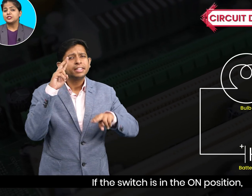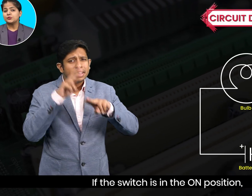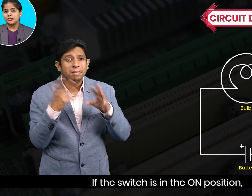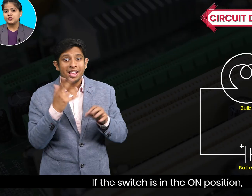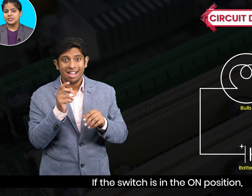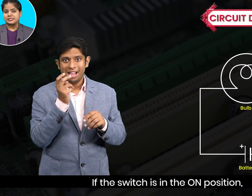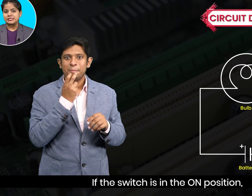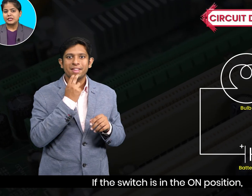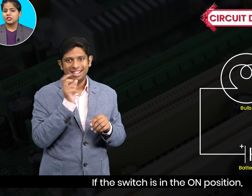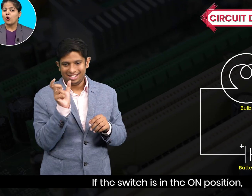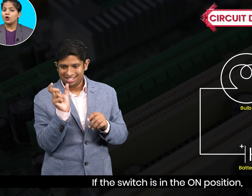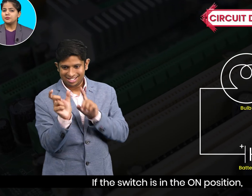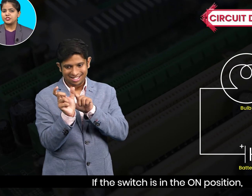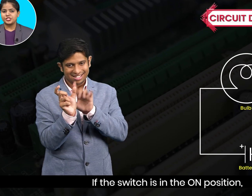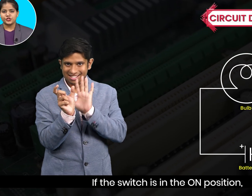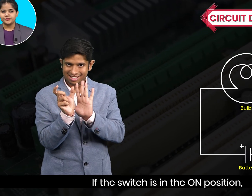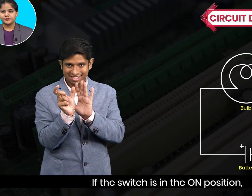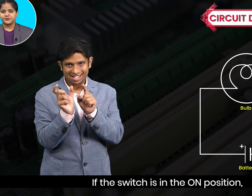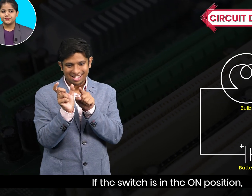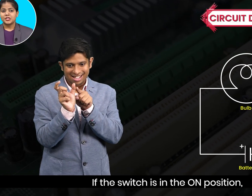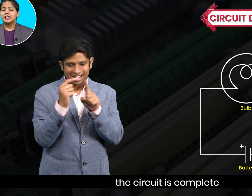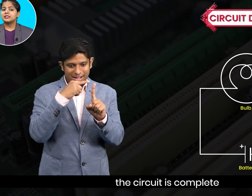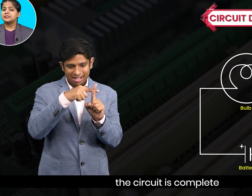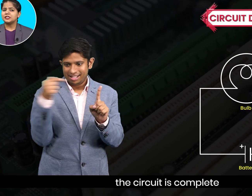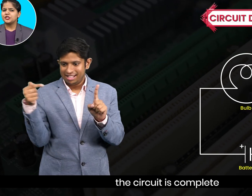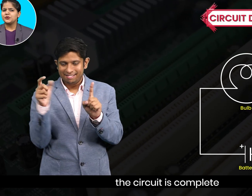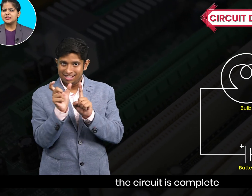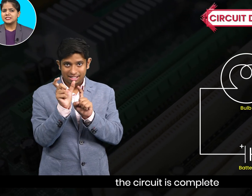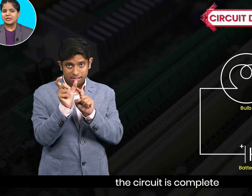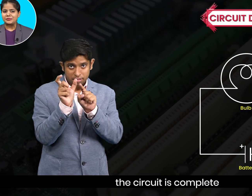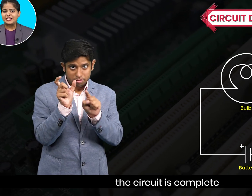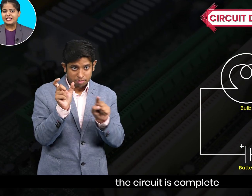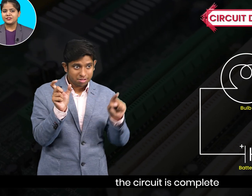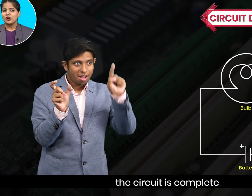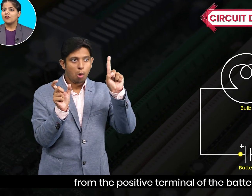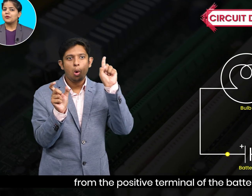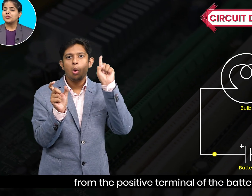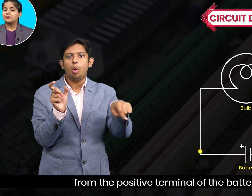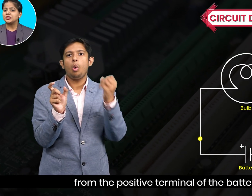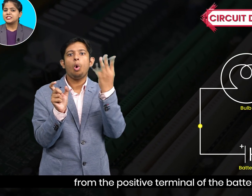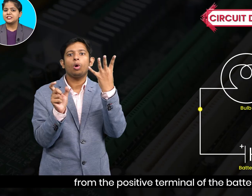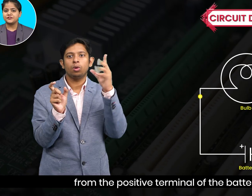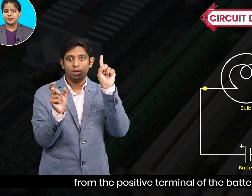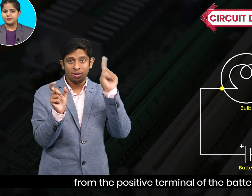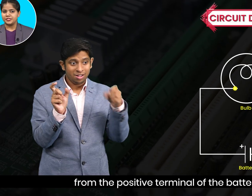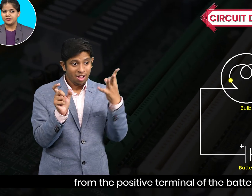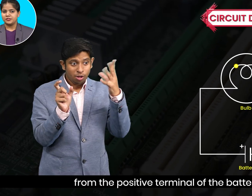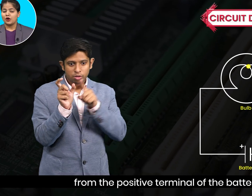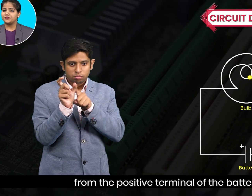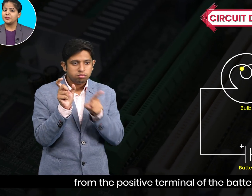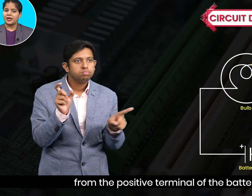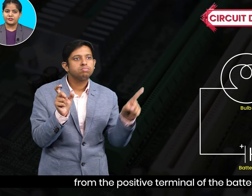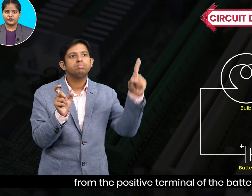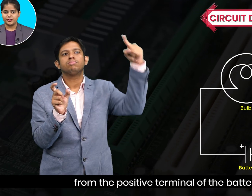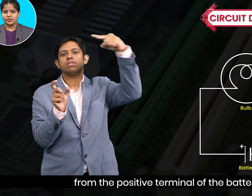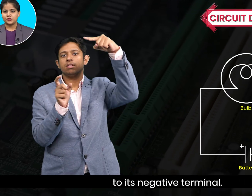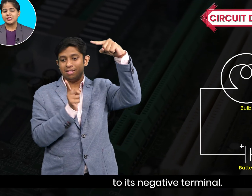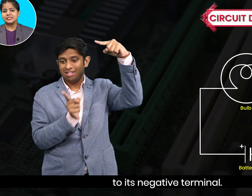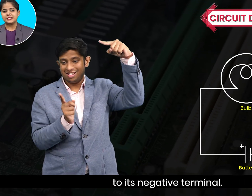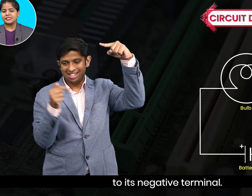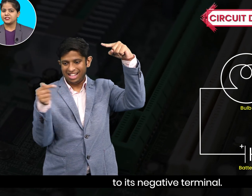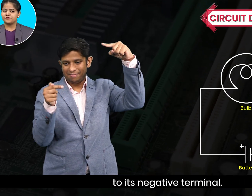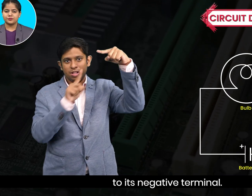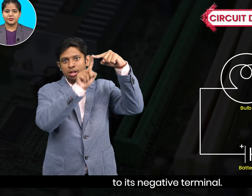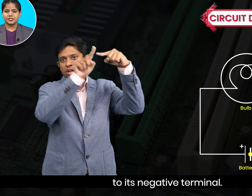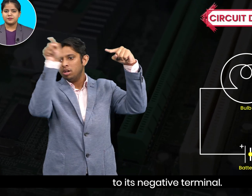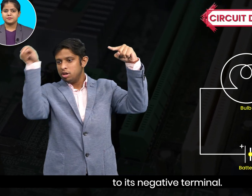If the switch is in the on position, the circuit is complete from the positive terminal of the battery to